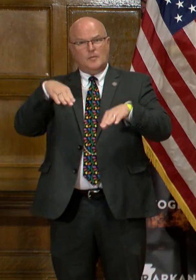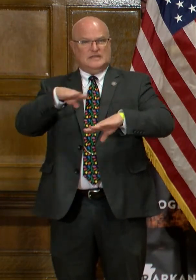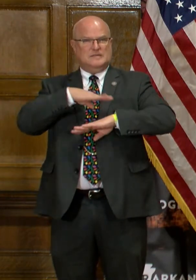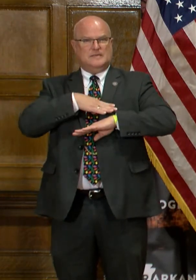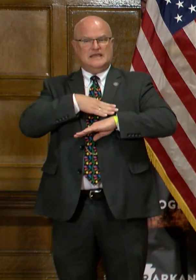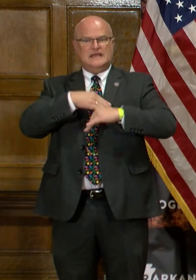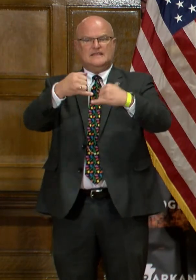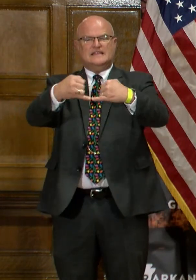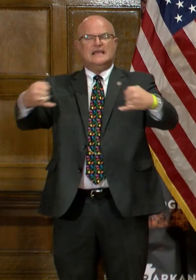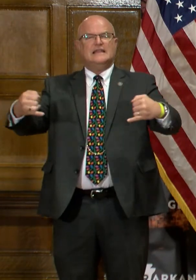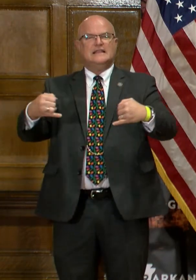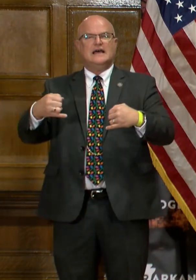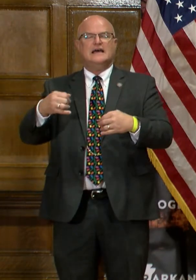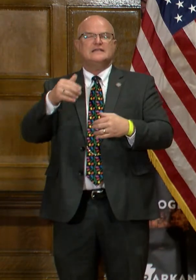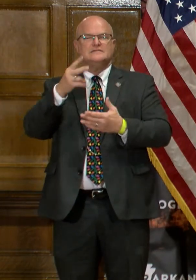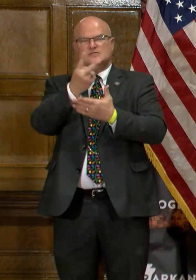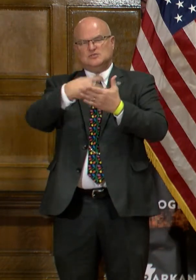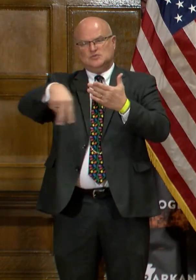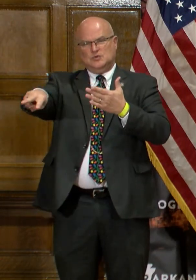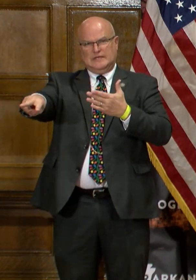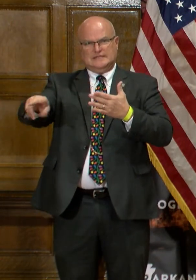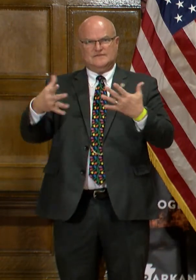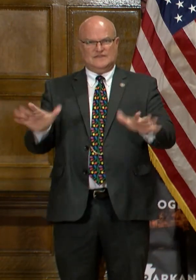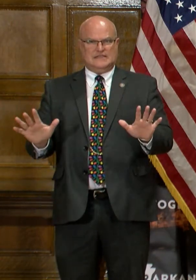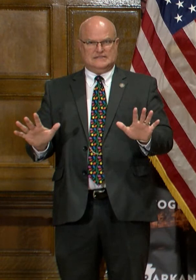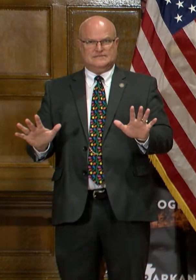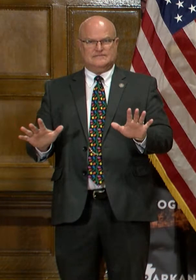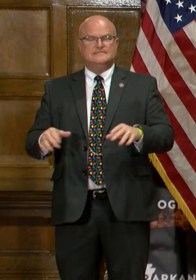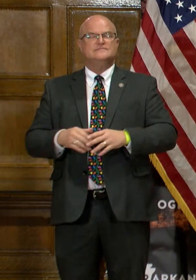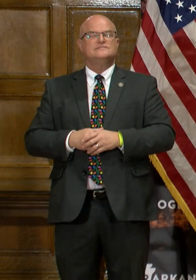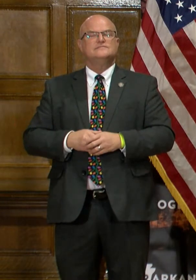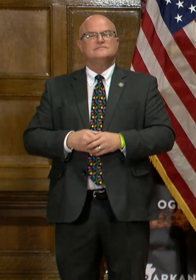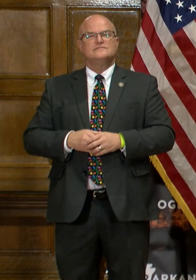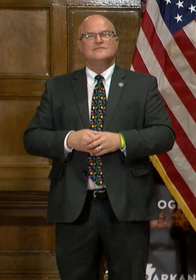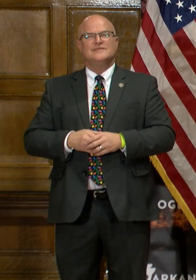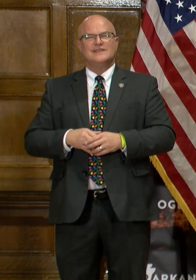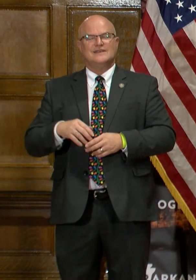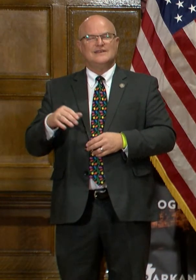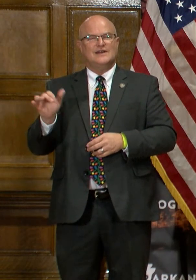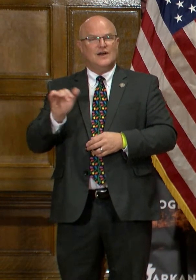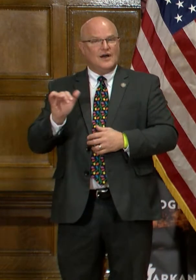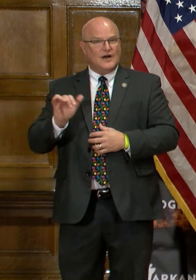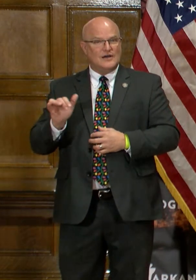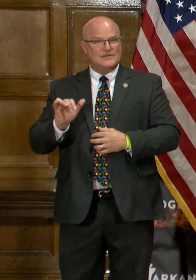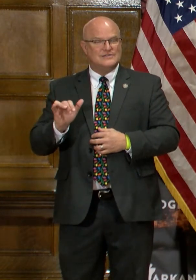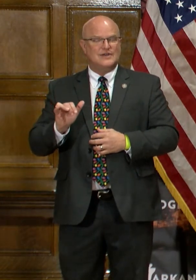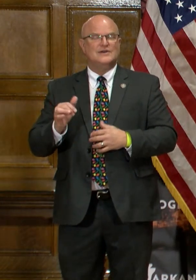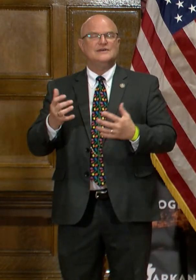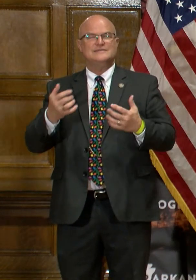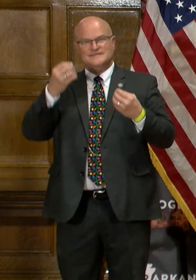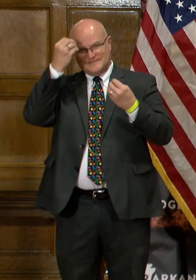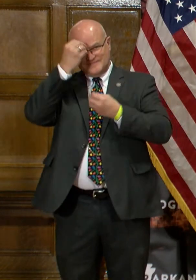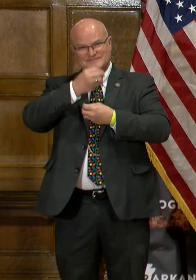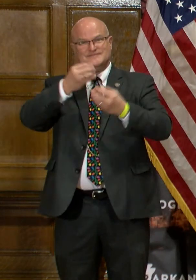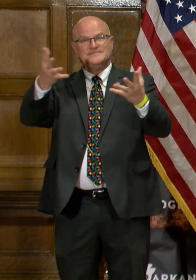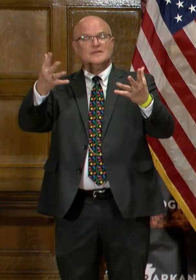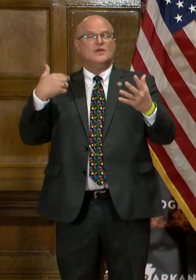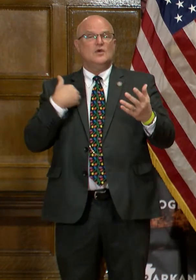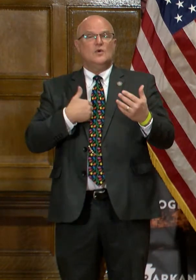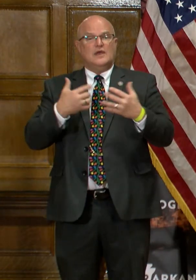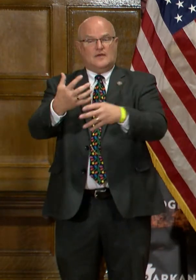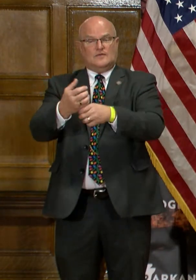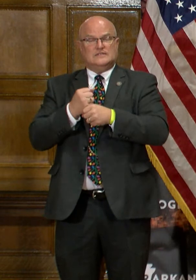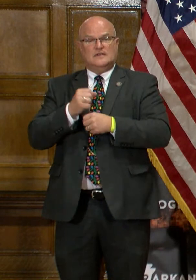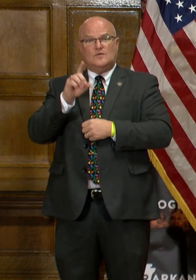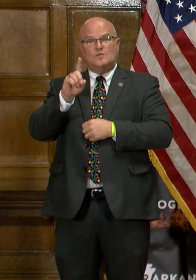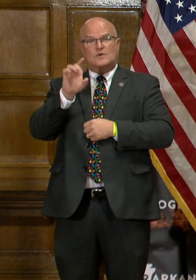set of 2 weeks from last week. And then we also am pleased to say that we have